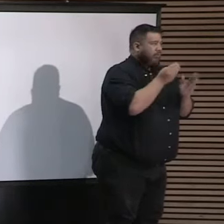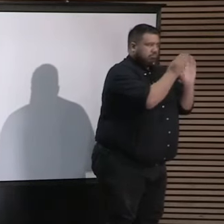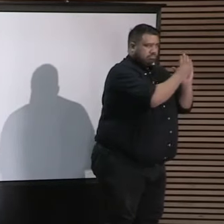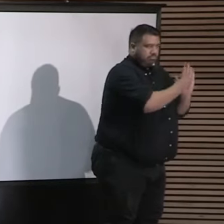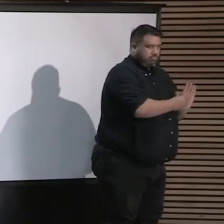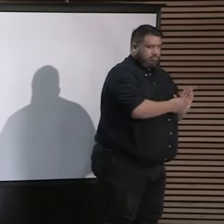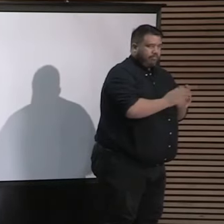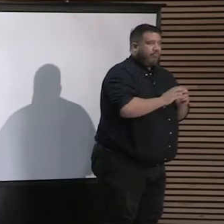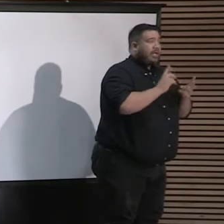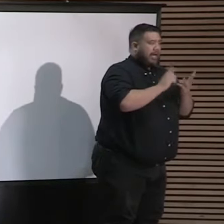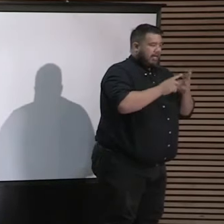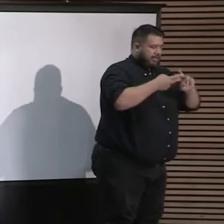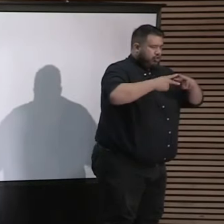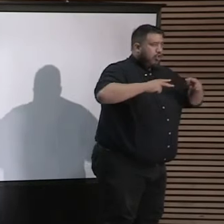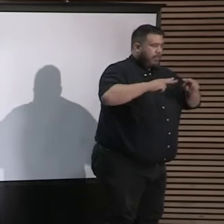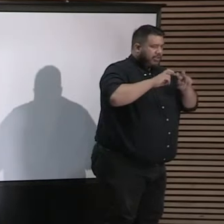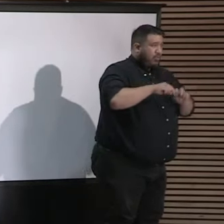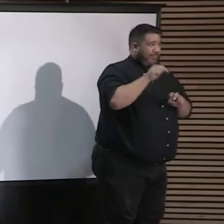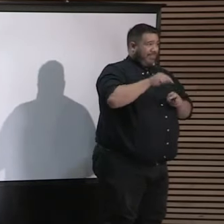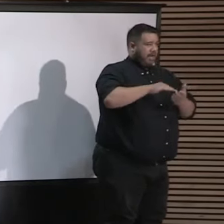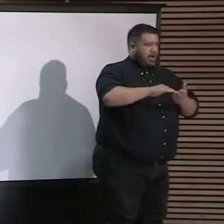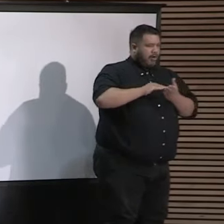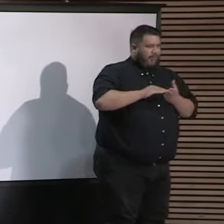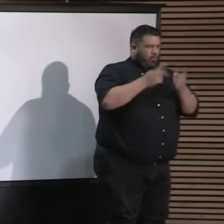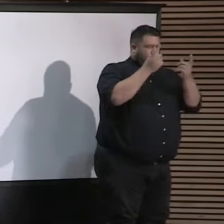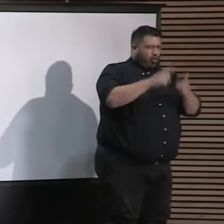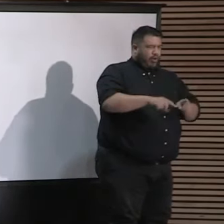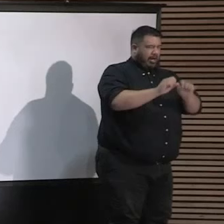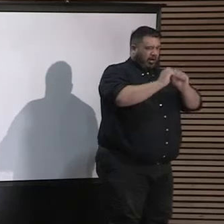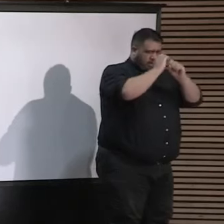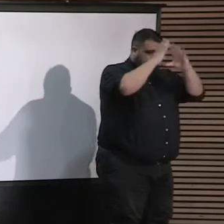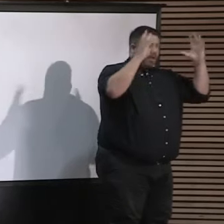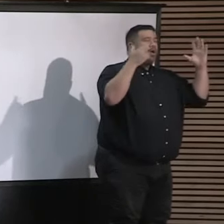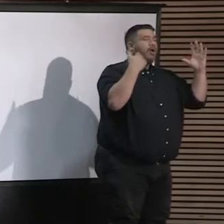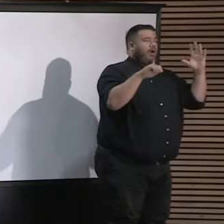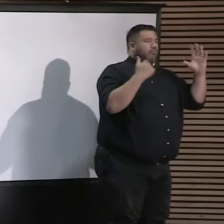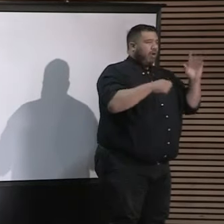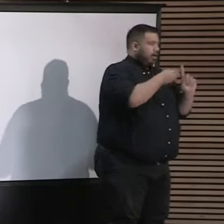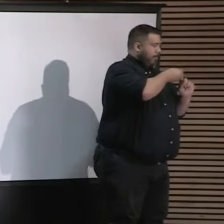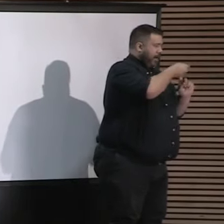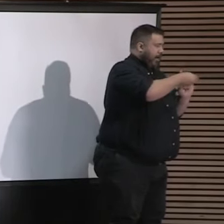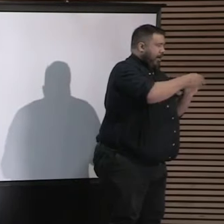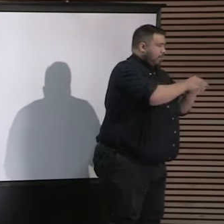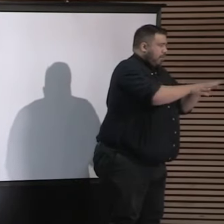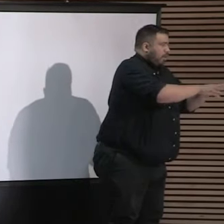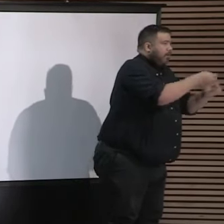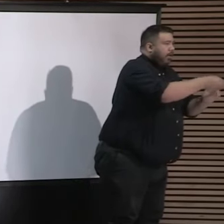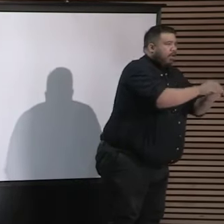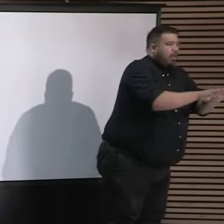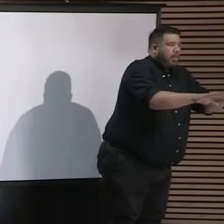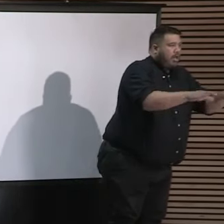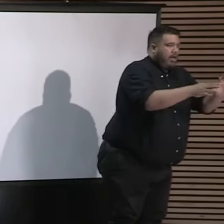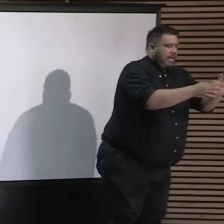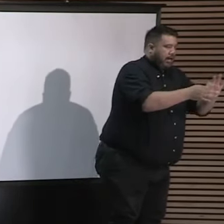talked about, the genomic sequencing helps us develop a picture of how the infection progressed through the community. But as I've